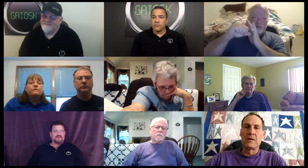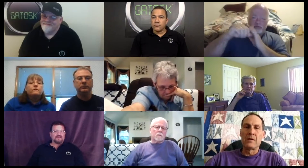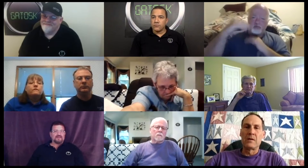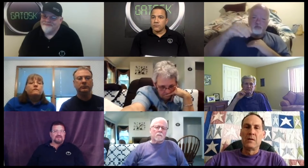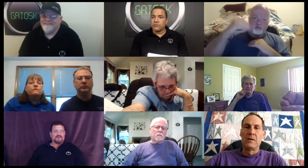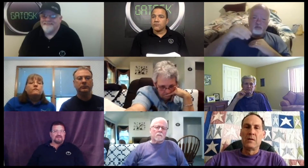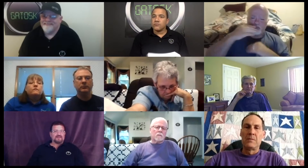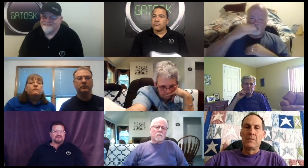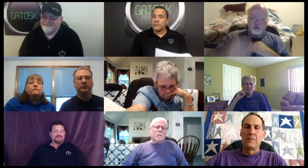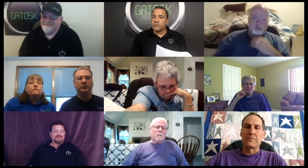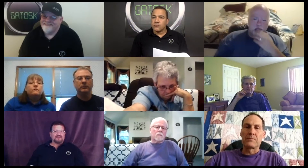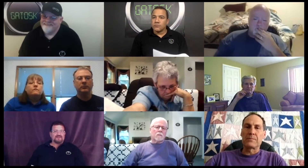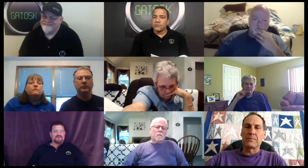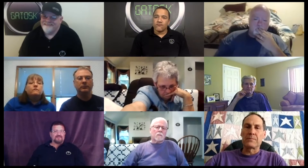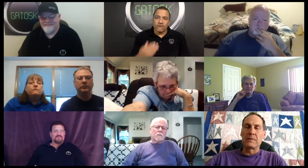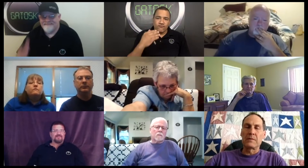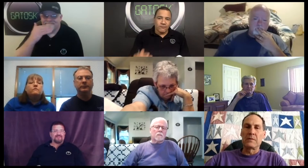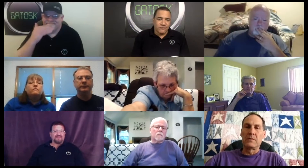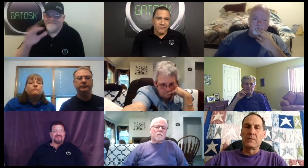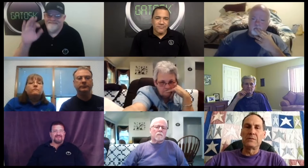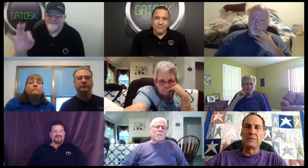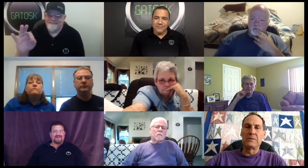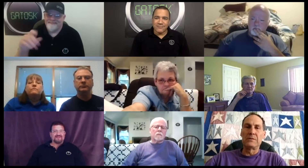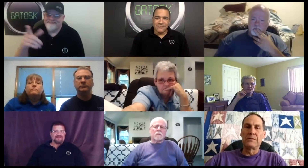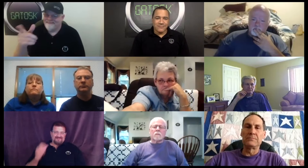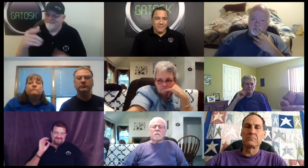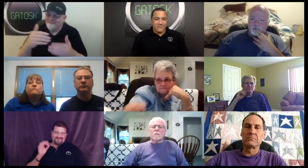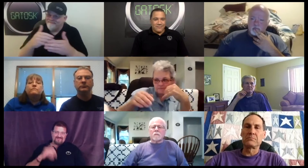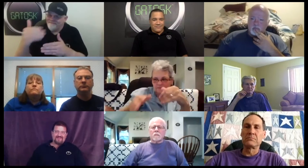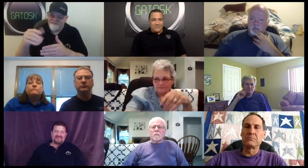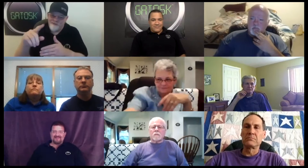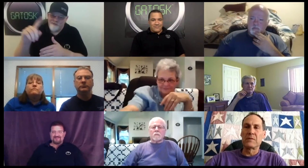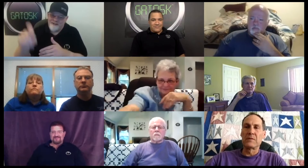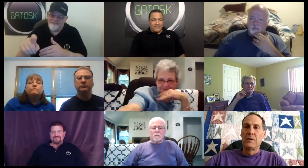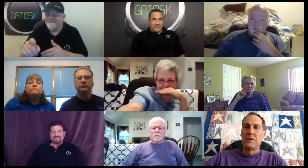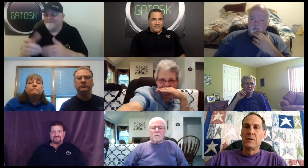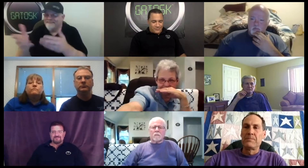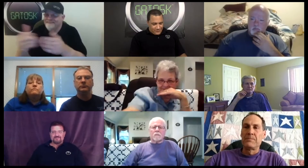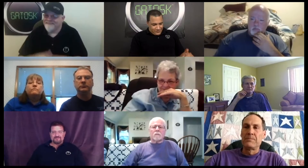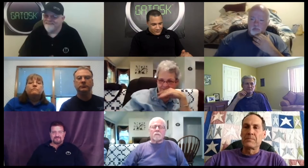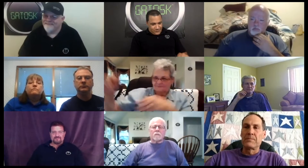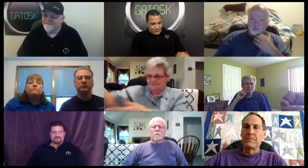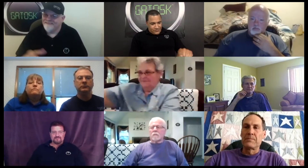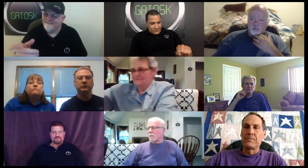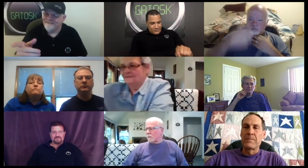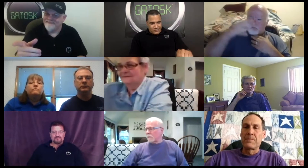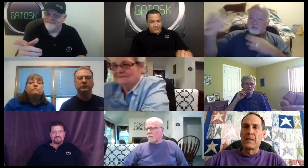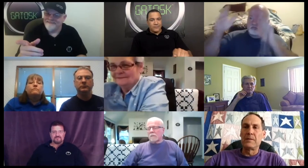really impressed, and it's been great. Thank you. Thank you. The next question. Go ahead.